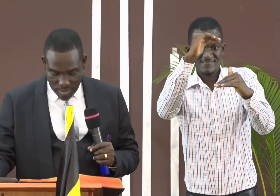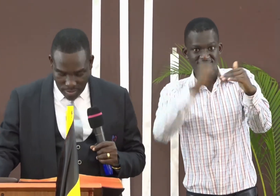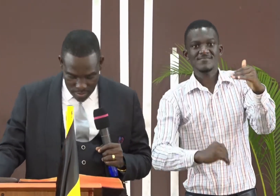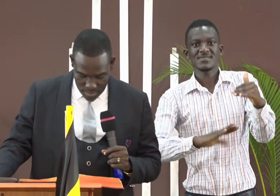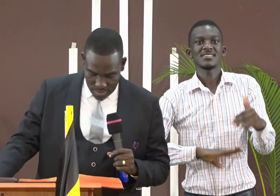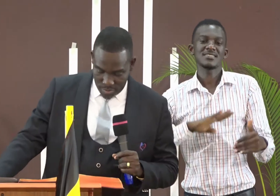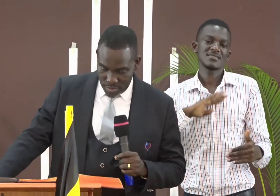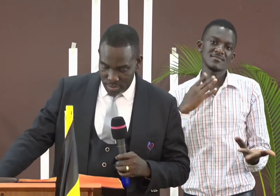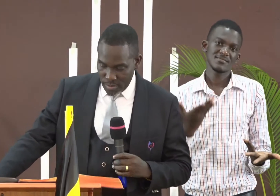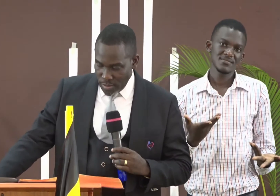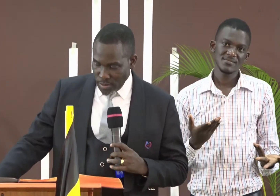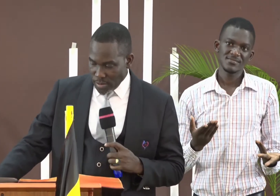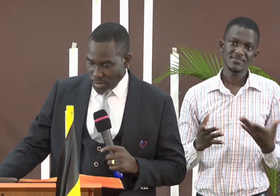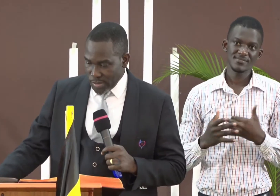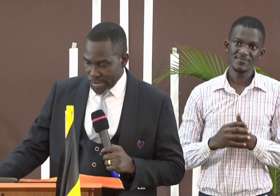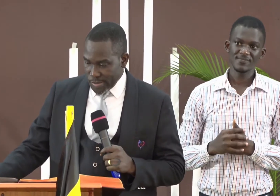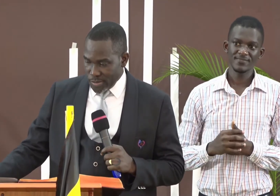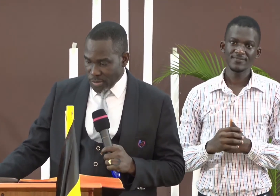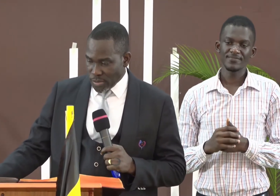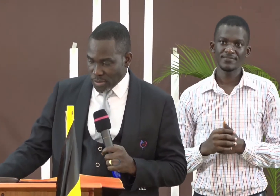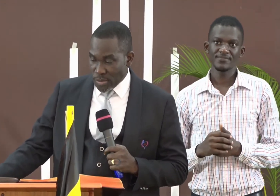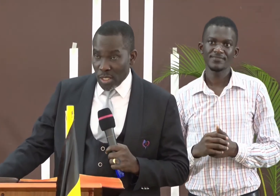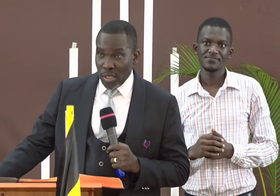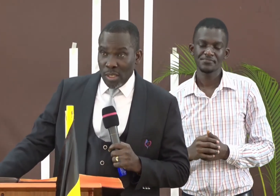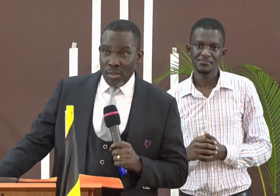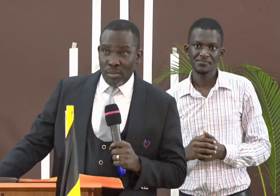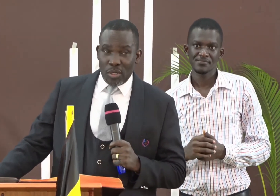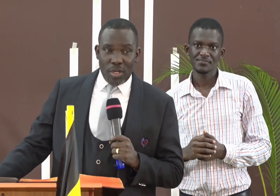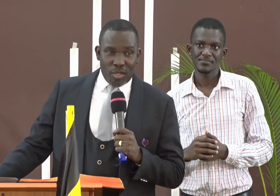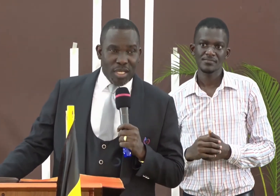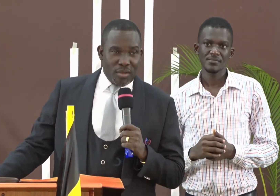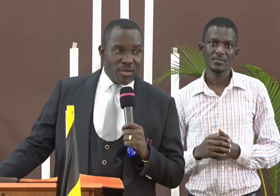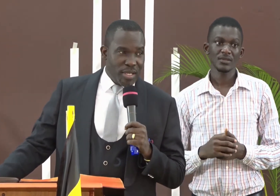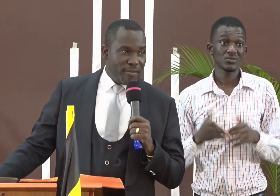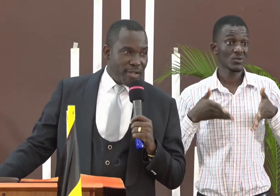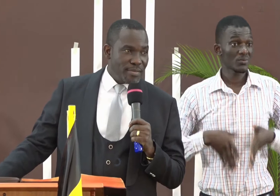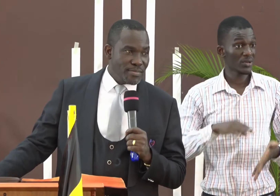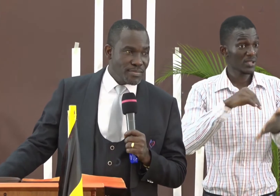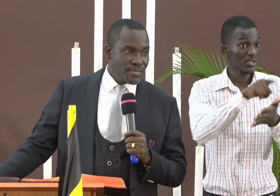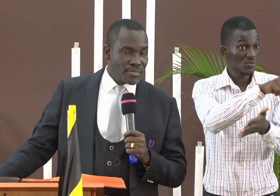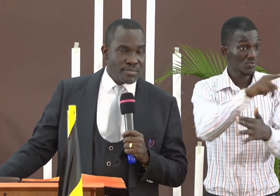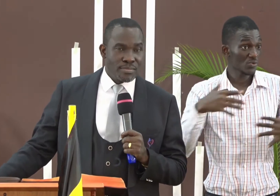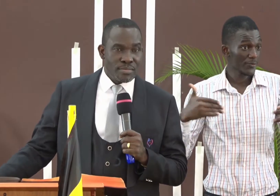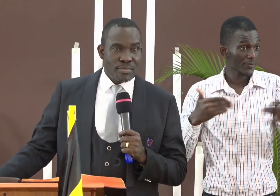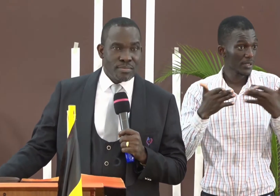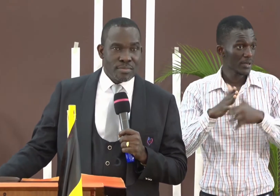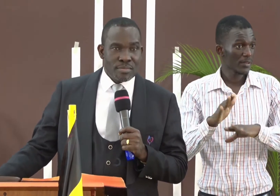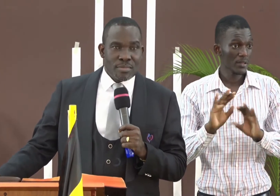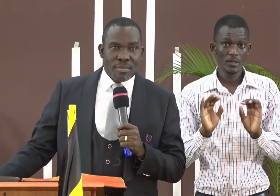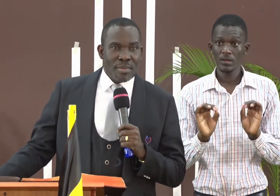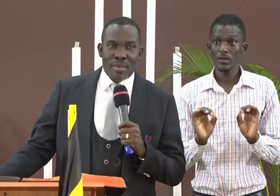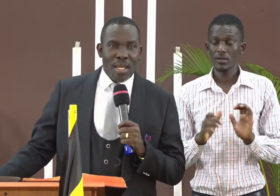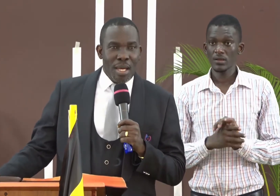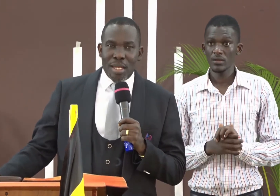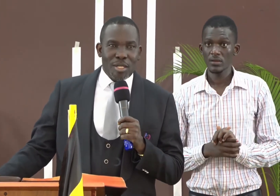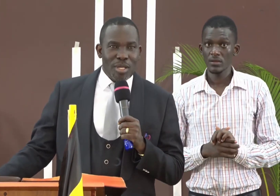knowledge they had at that time was a bit low compared to what we know today. Lokole tuteke doctor kufa. Christian, you're not supposed